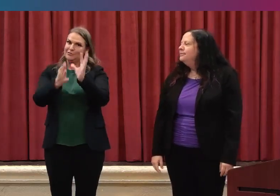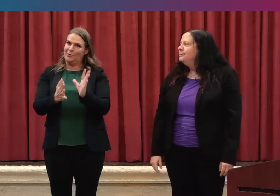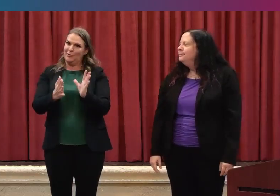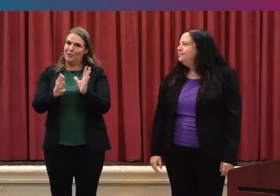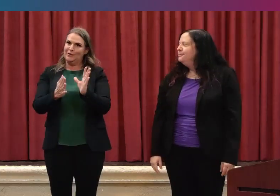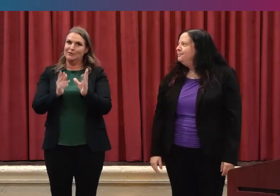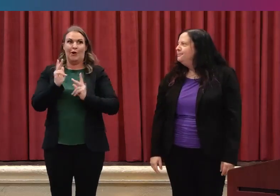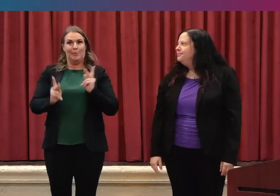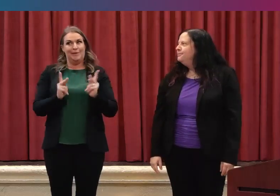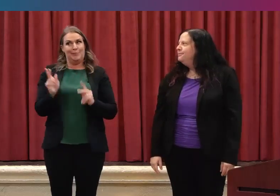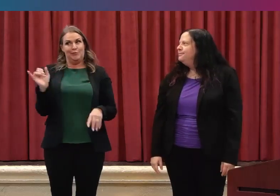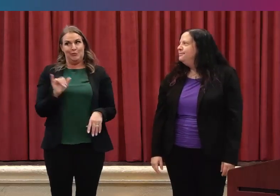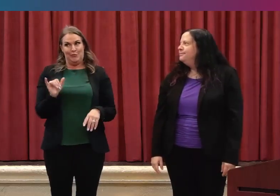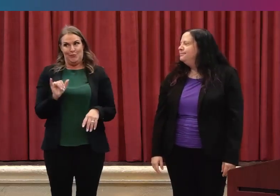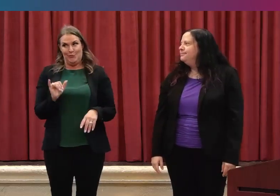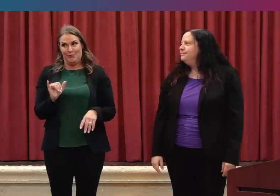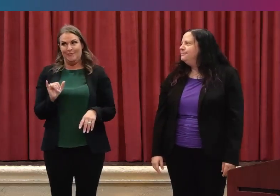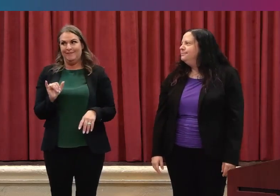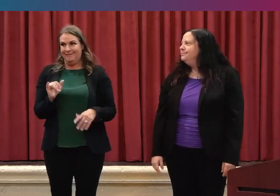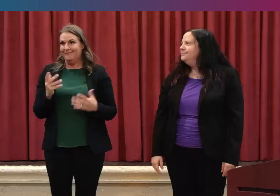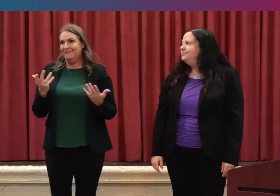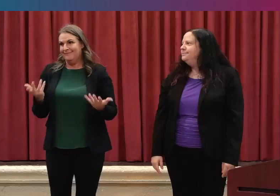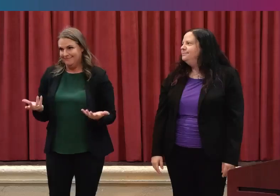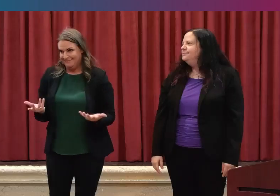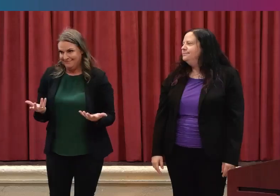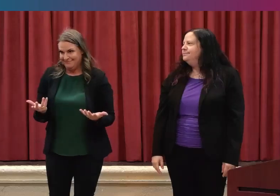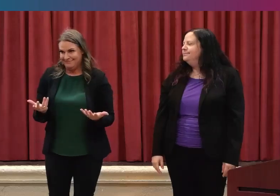And you need to remember that interpreters are human as well.